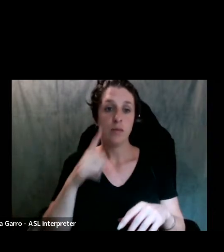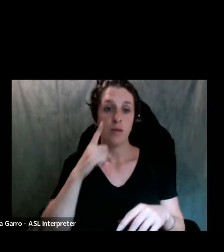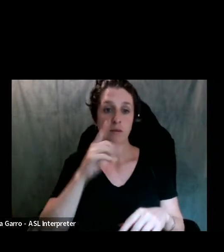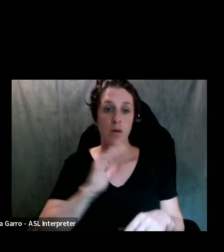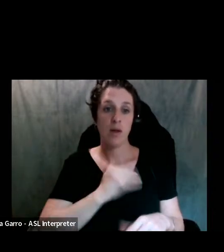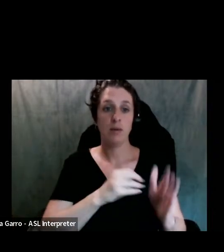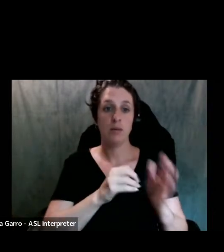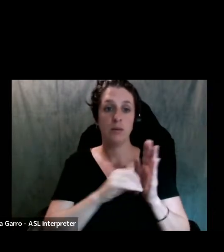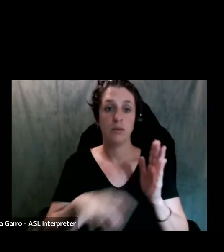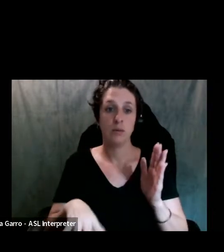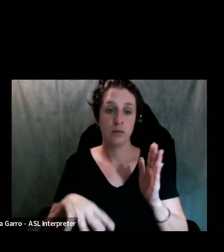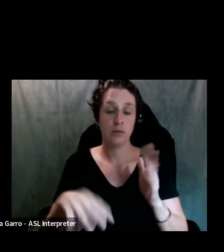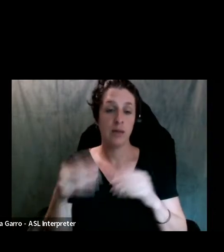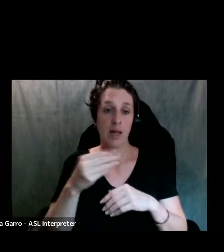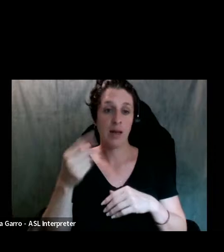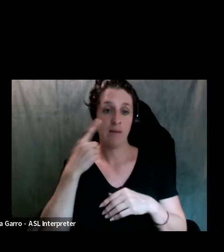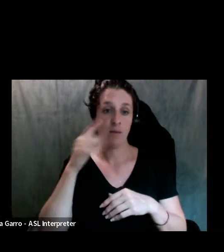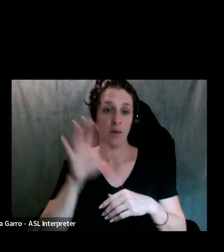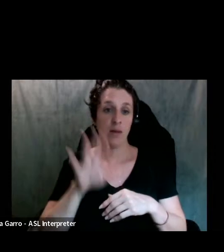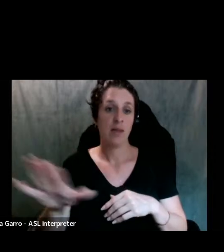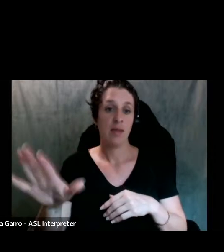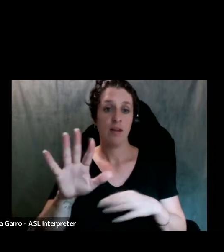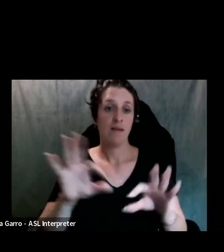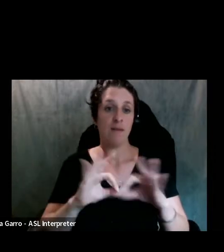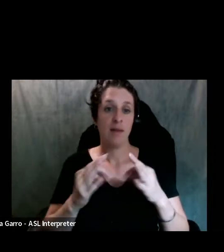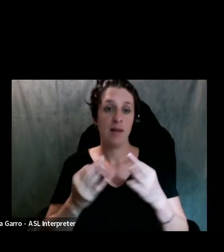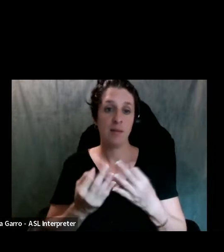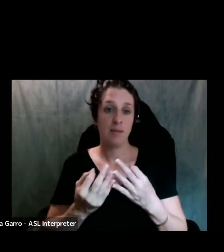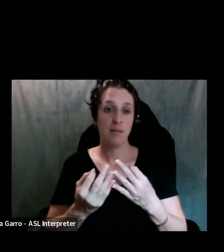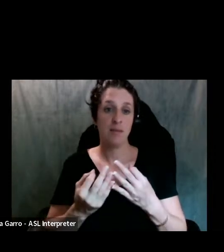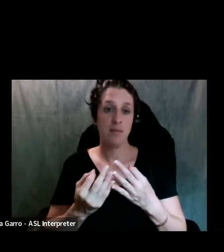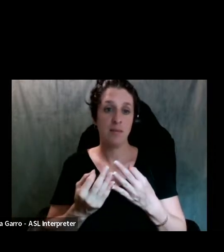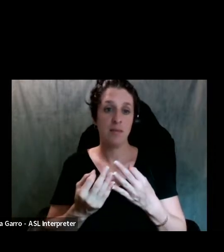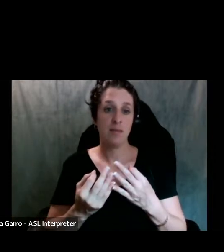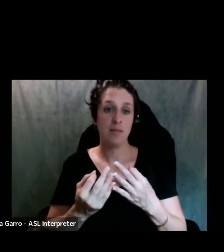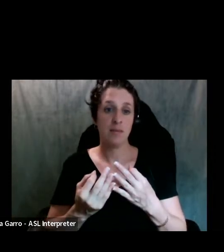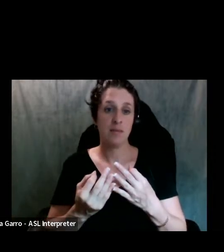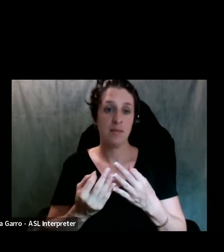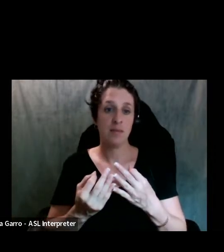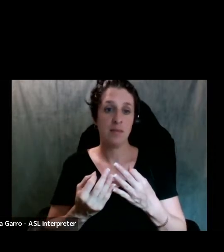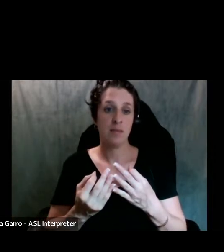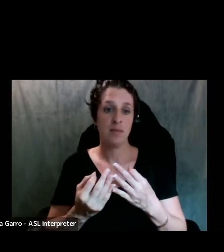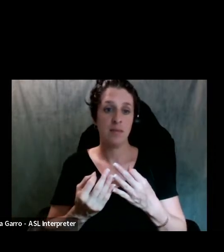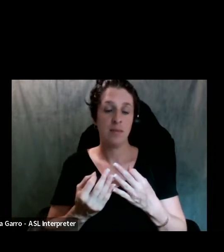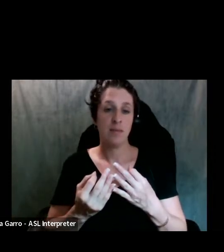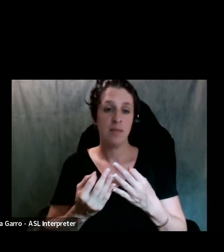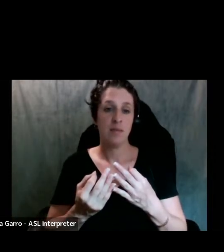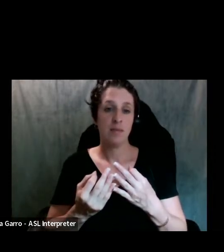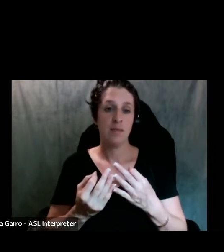students and for their families. And just, you know,